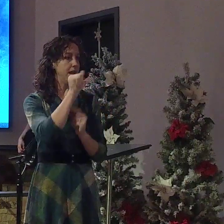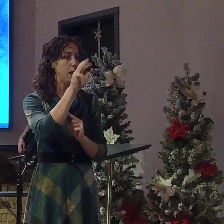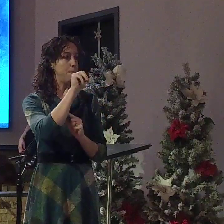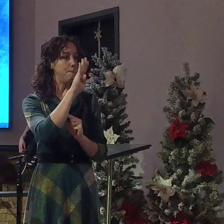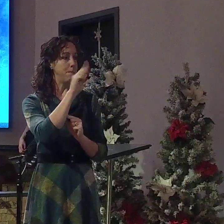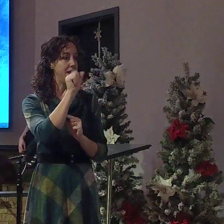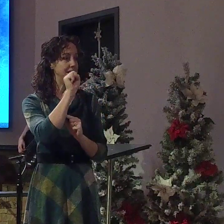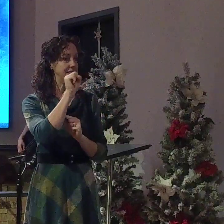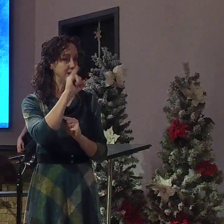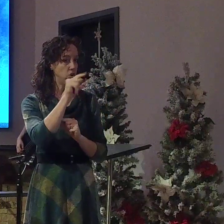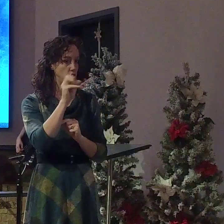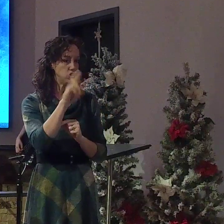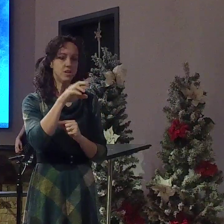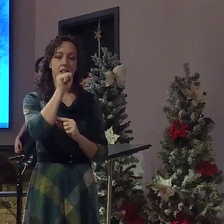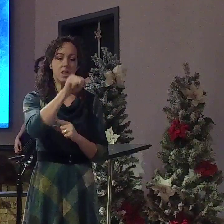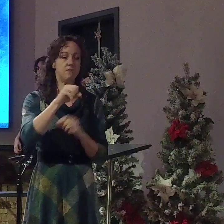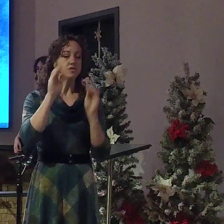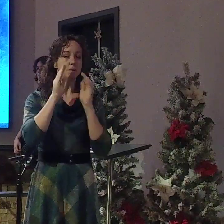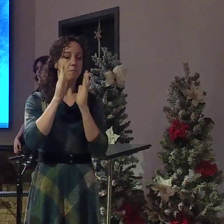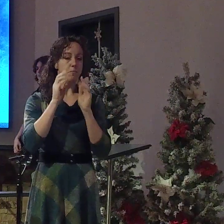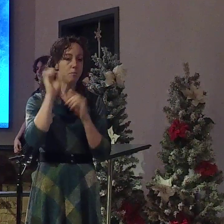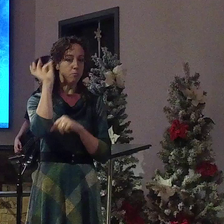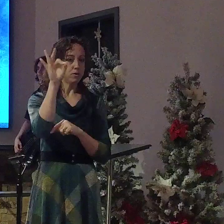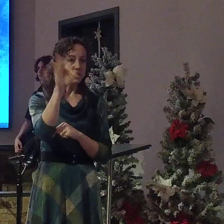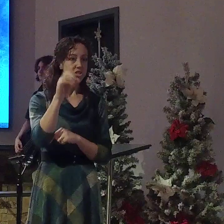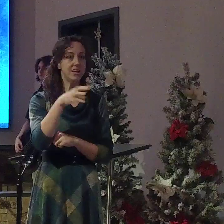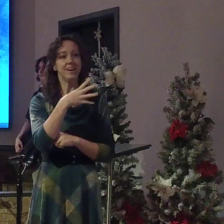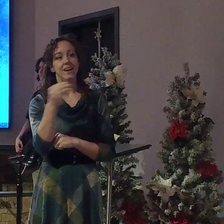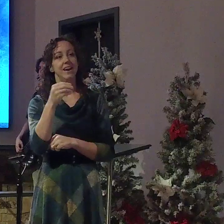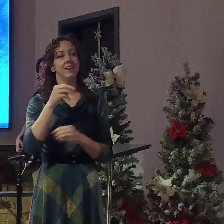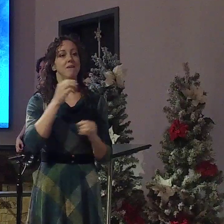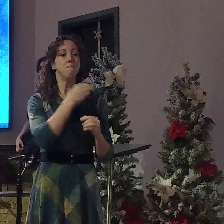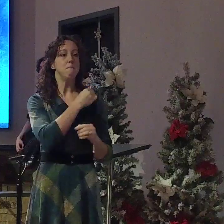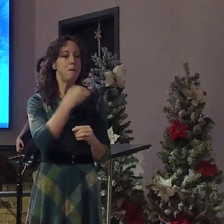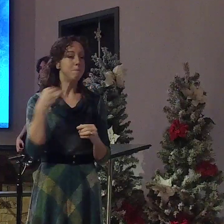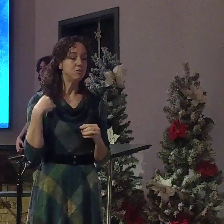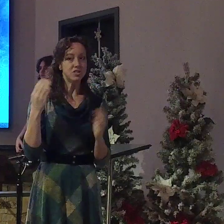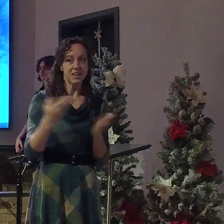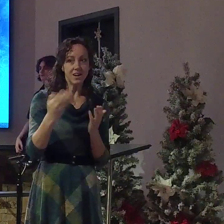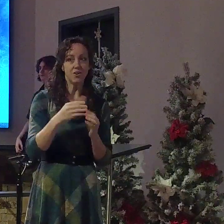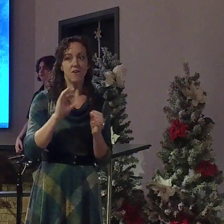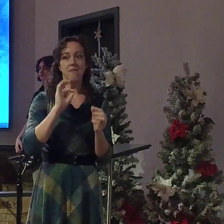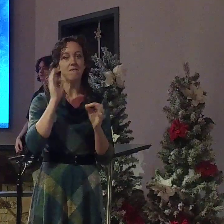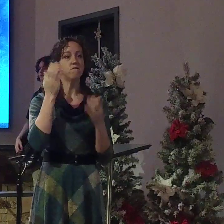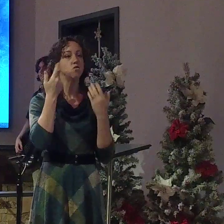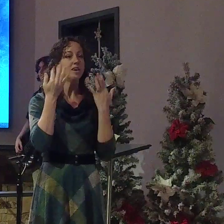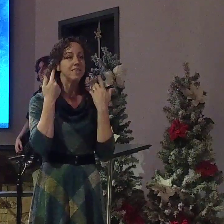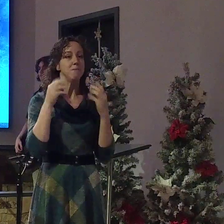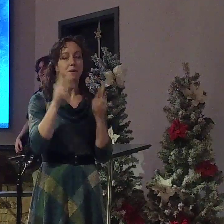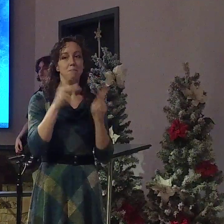The first one we have is Matt Fogarty. Matt, where are you? There he is.